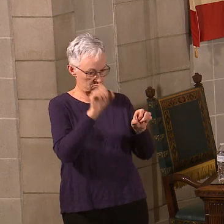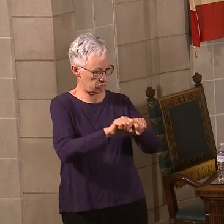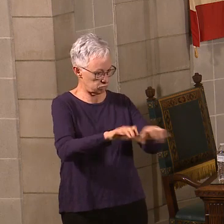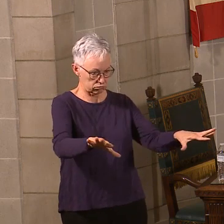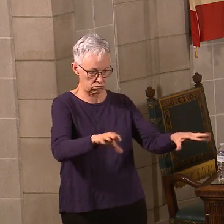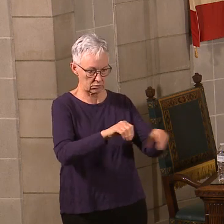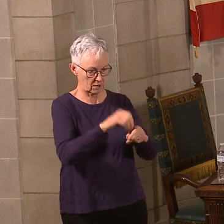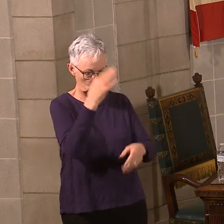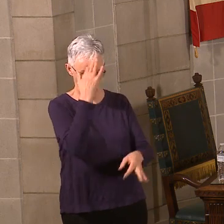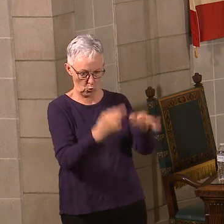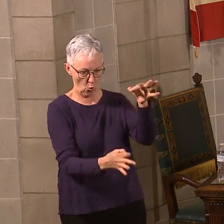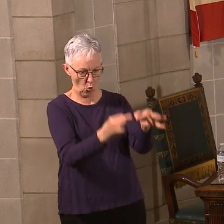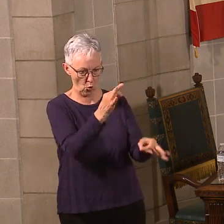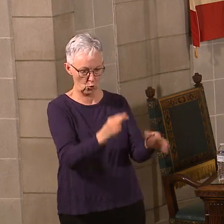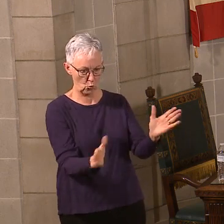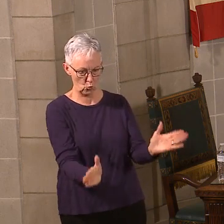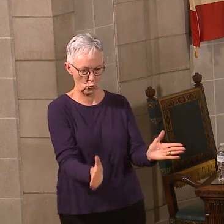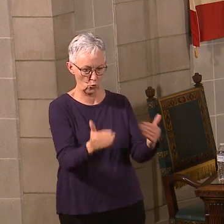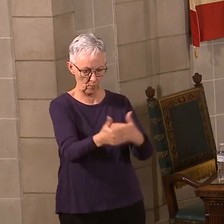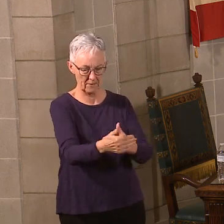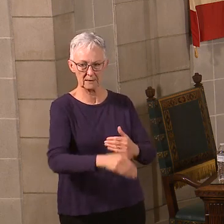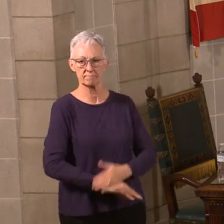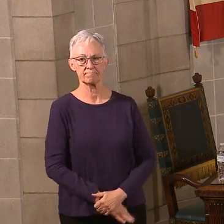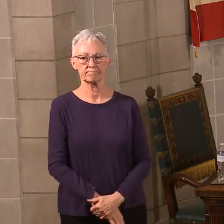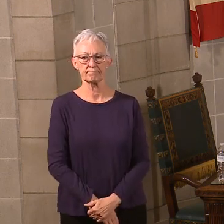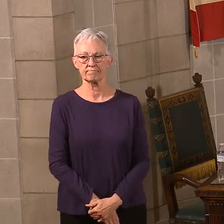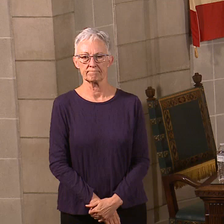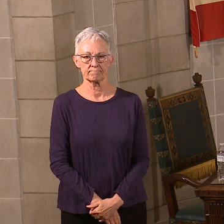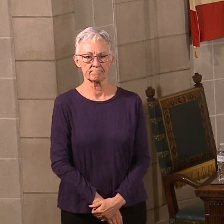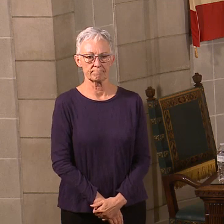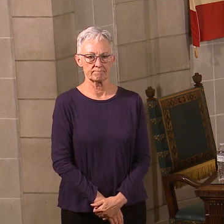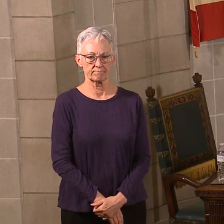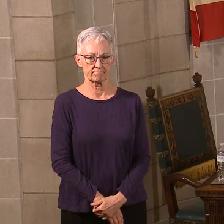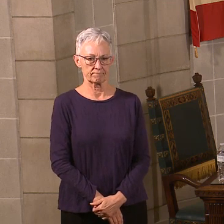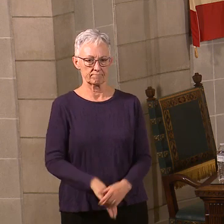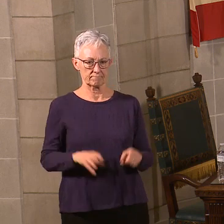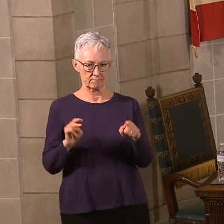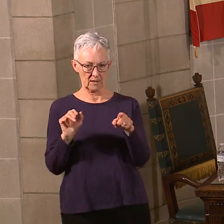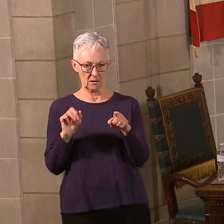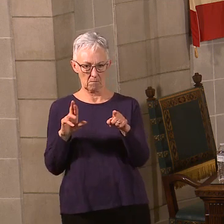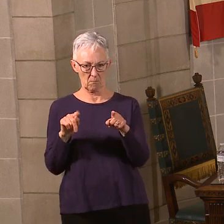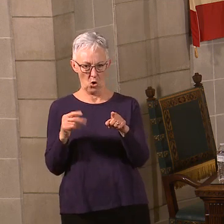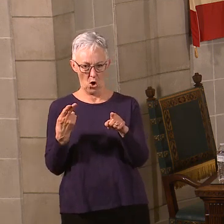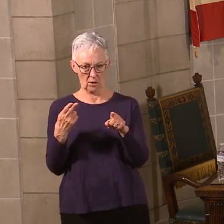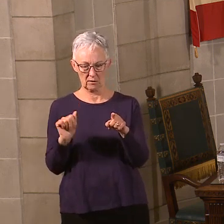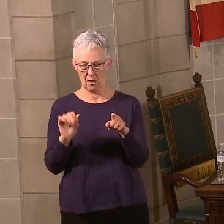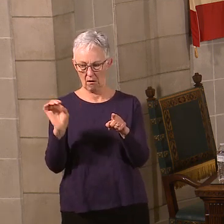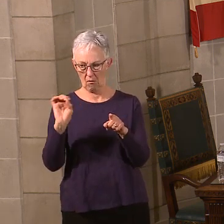So about the moment. All right, great. Other questions? Martha?